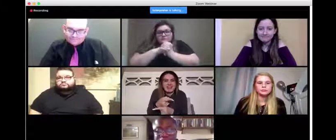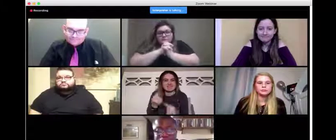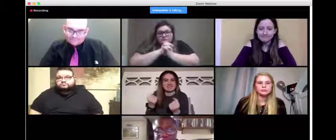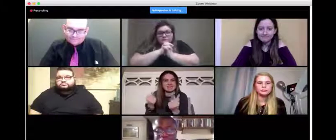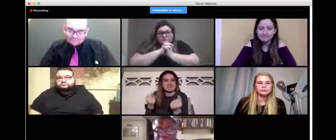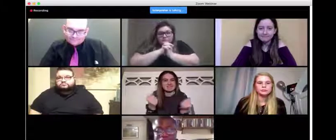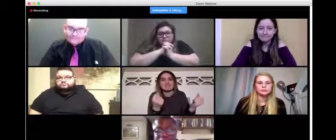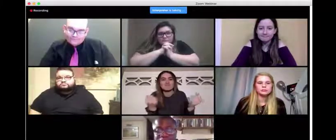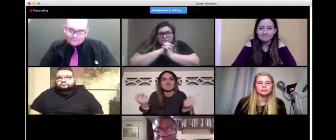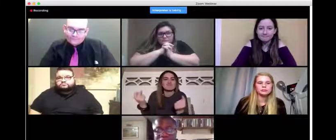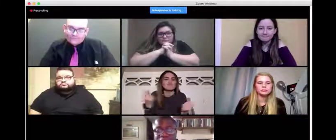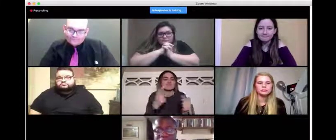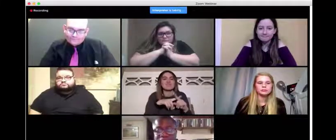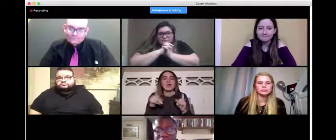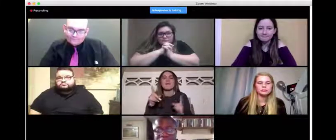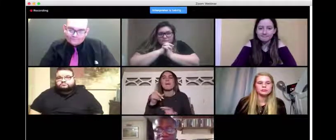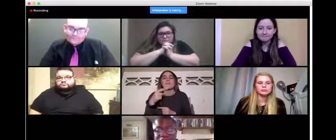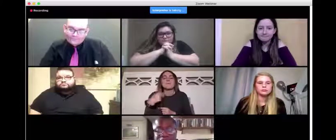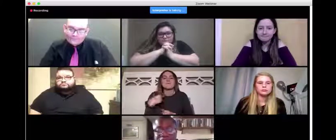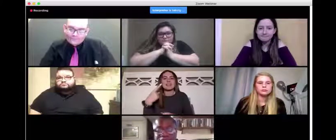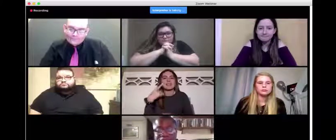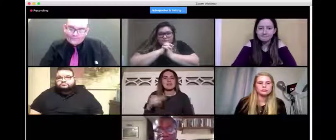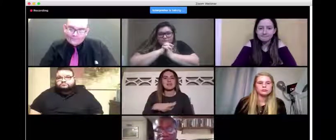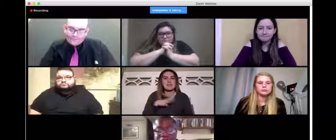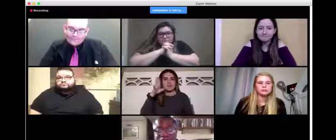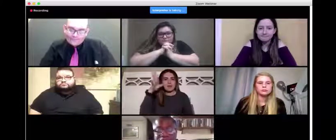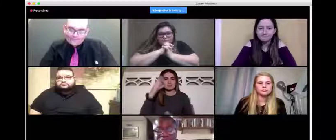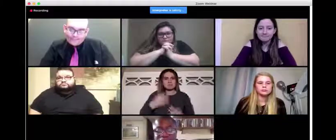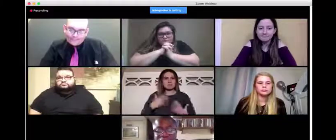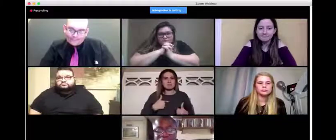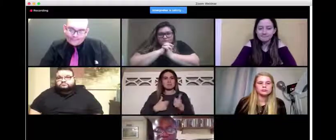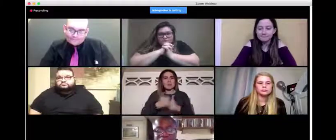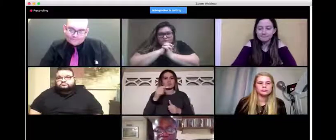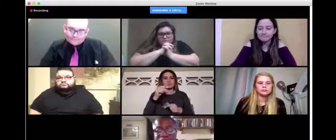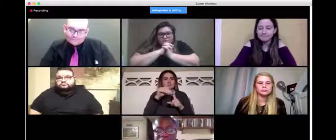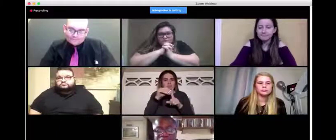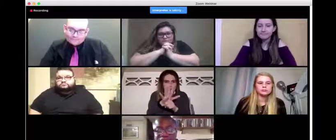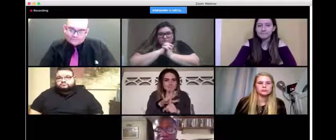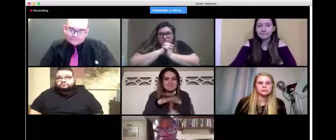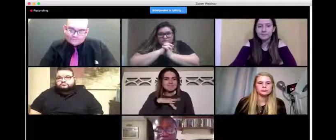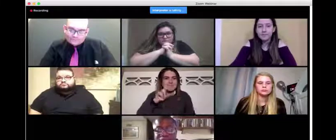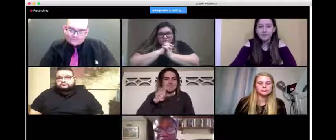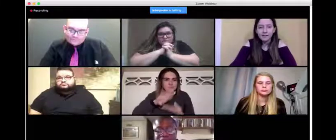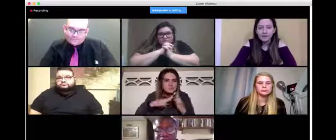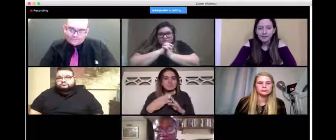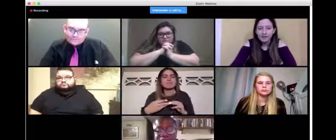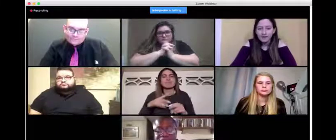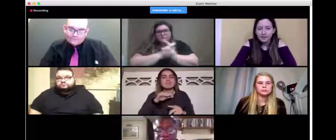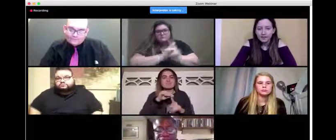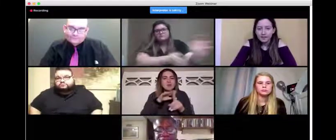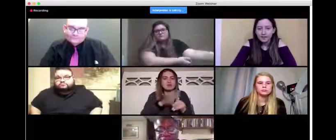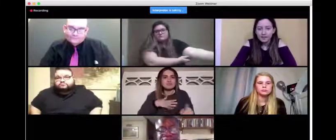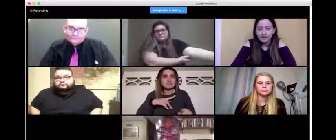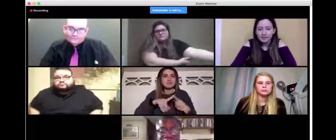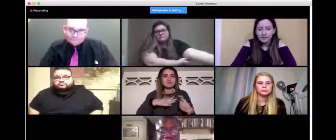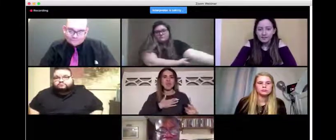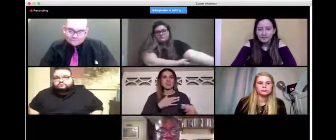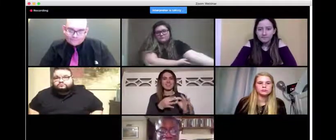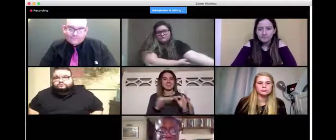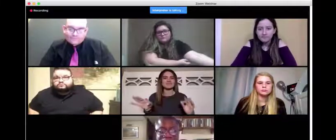parents mostly gave me exposure to the deaf community. They gave me exposure to my natural language. And I feel like, I had accessibility. They showed me